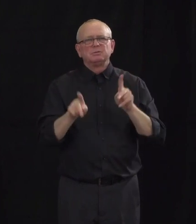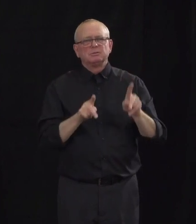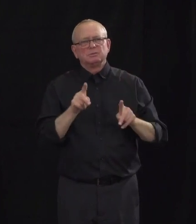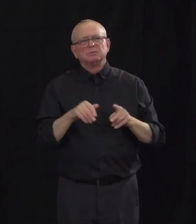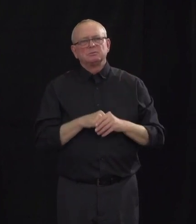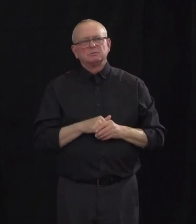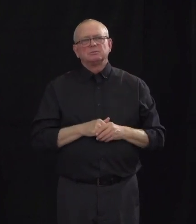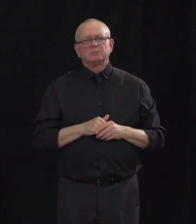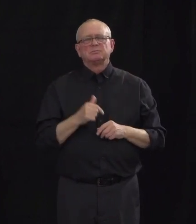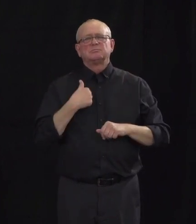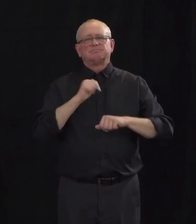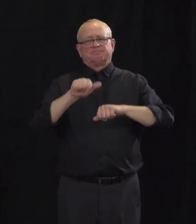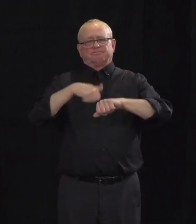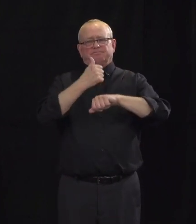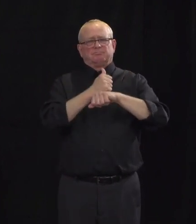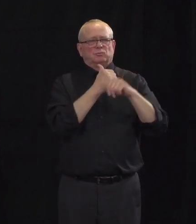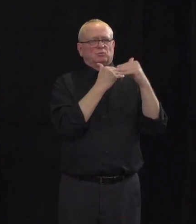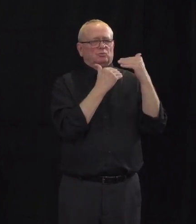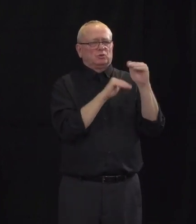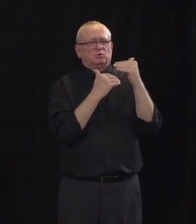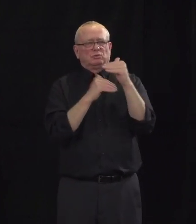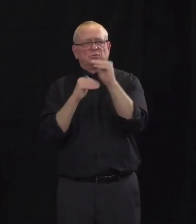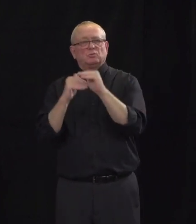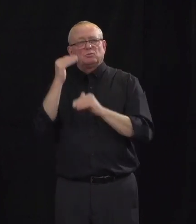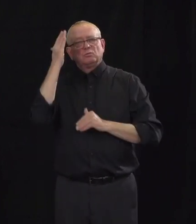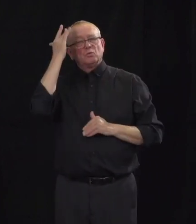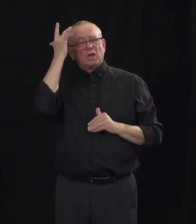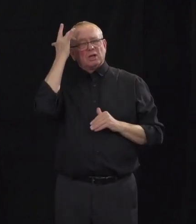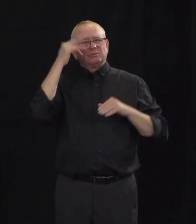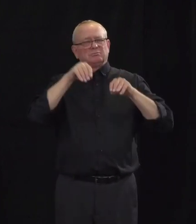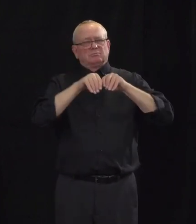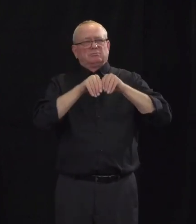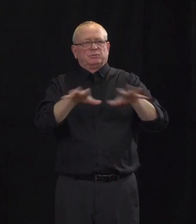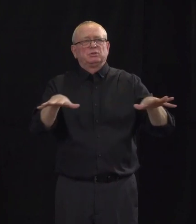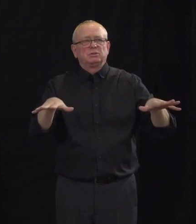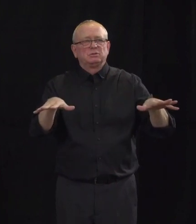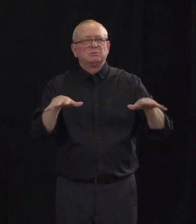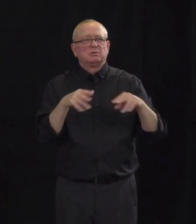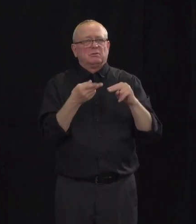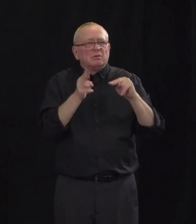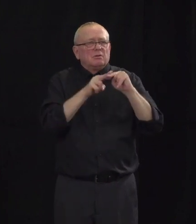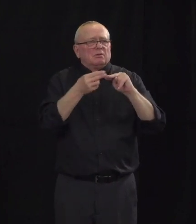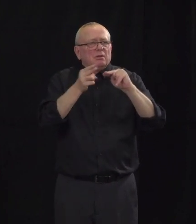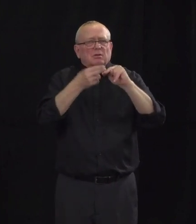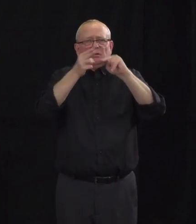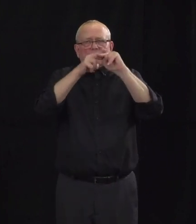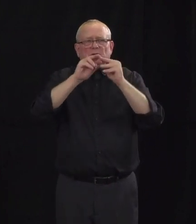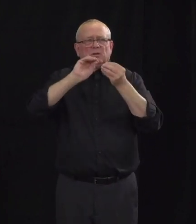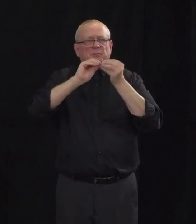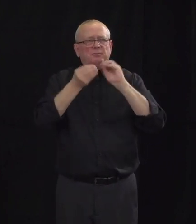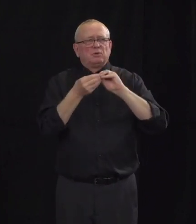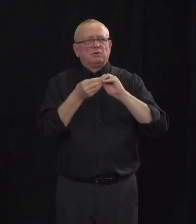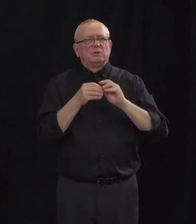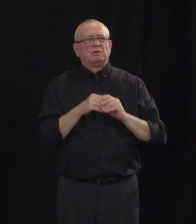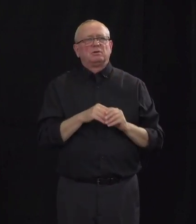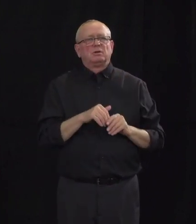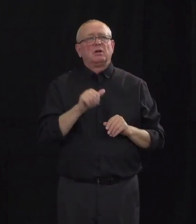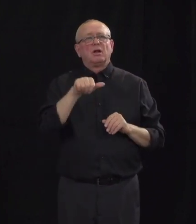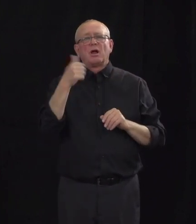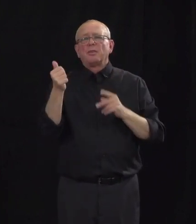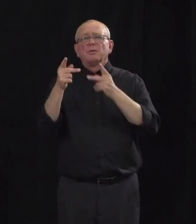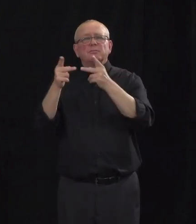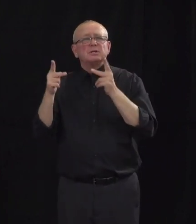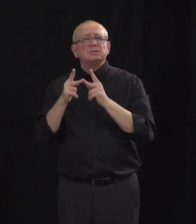province and consideration of what other jurisdictions have done. As we have done from the start, we are assessing the